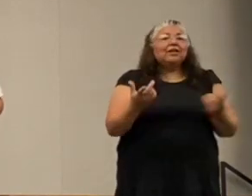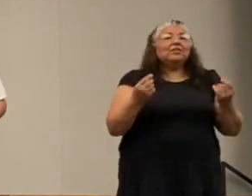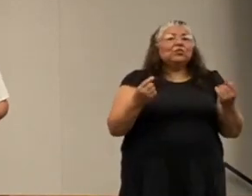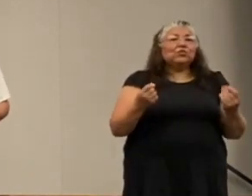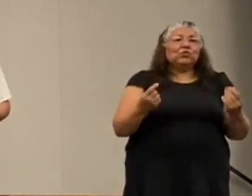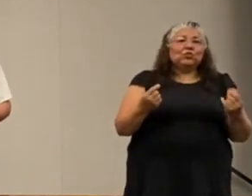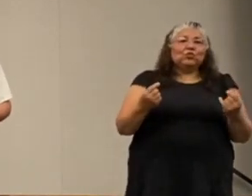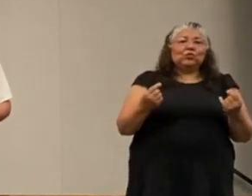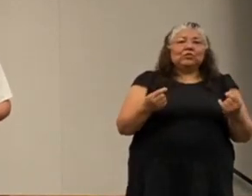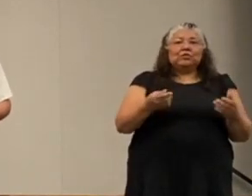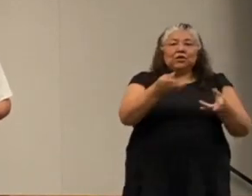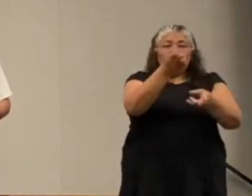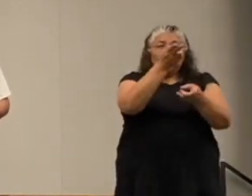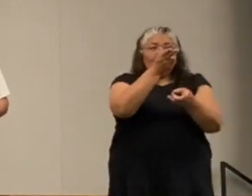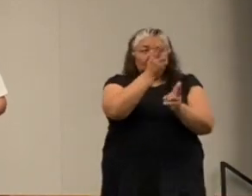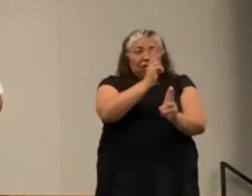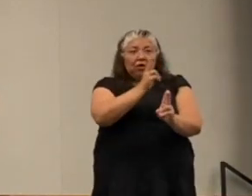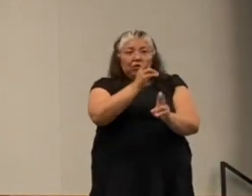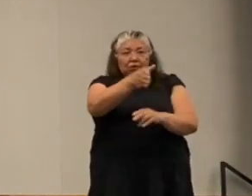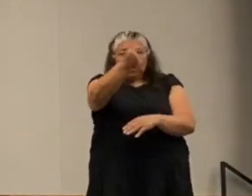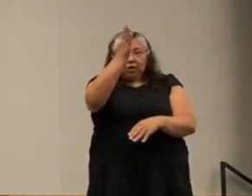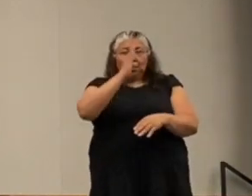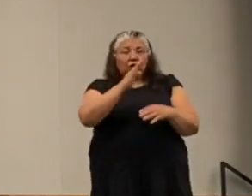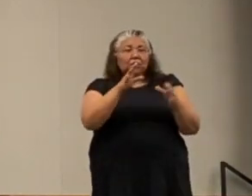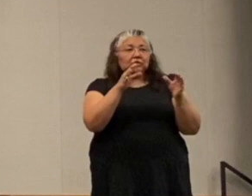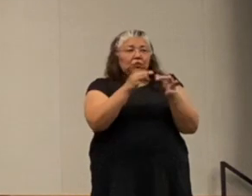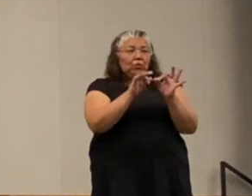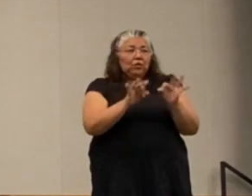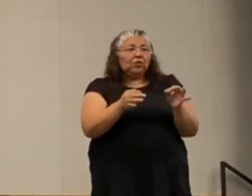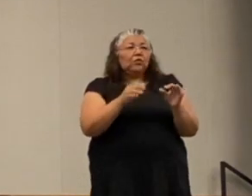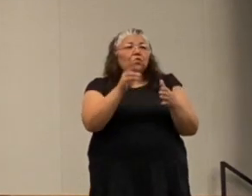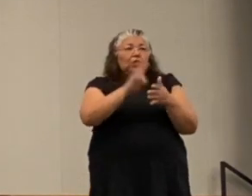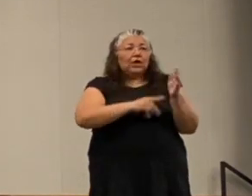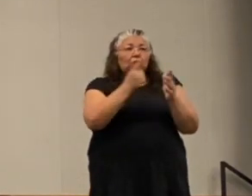to honor God's word. We're going to be reading 1 through 6 today.